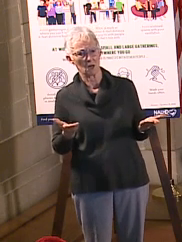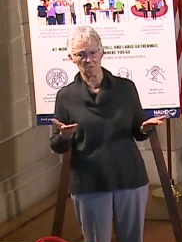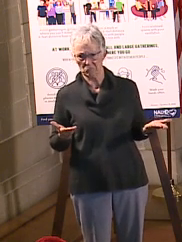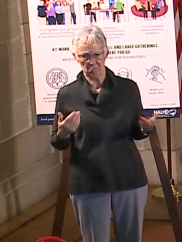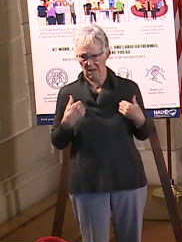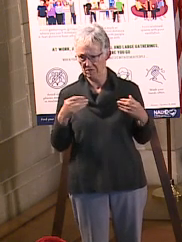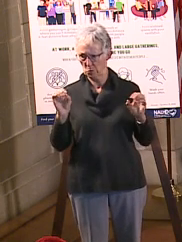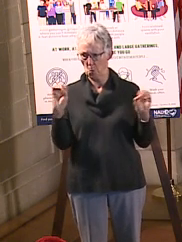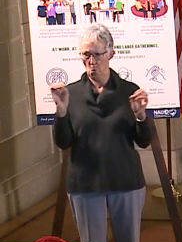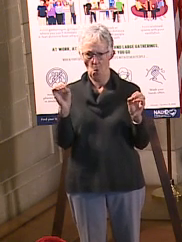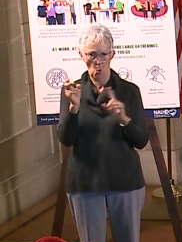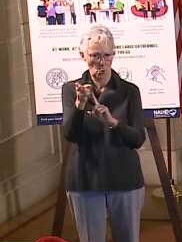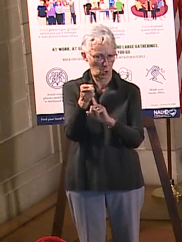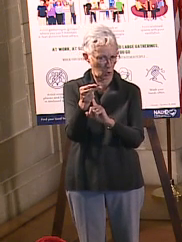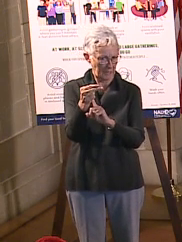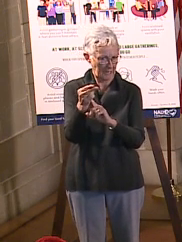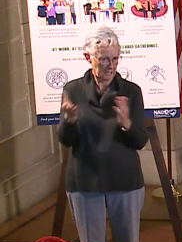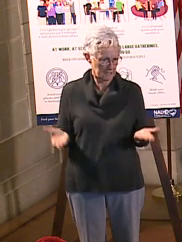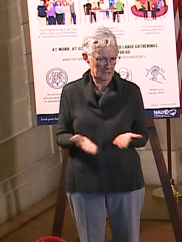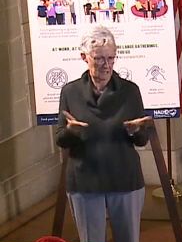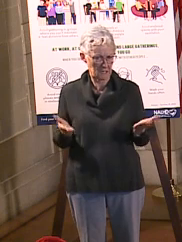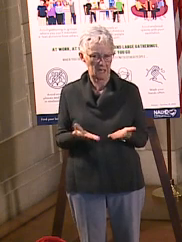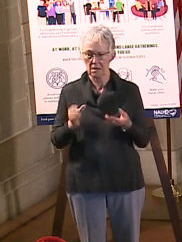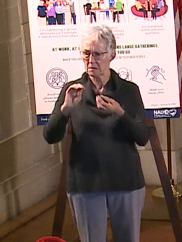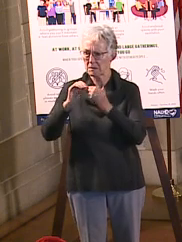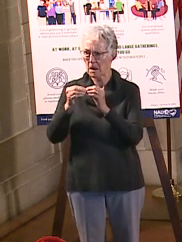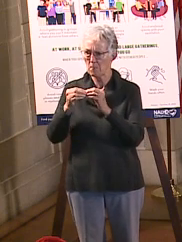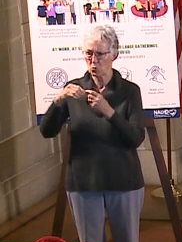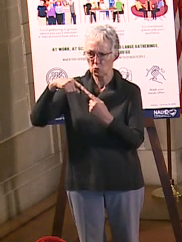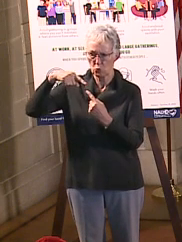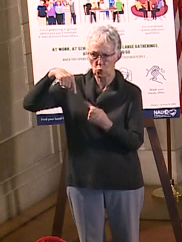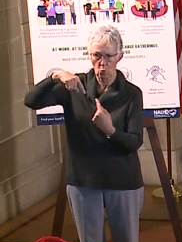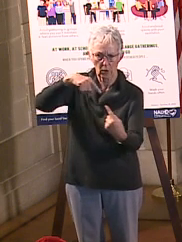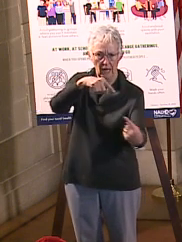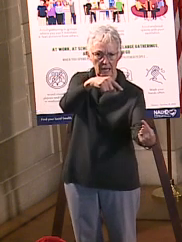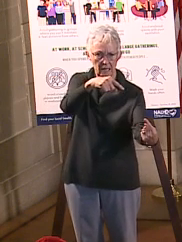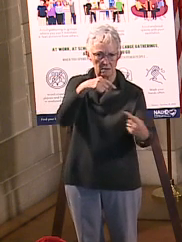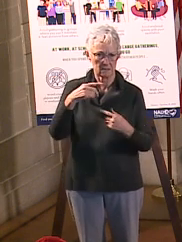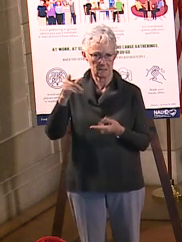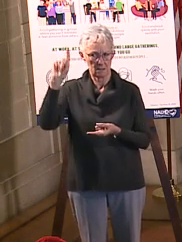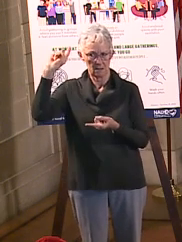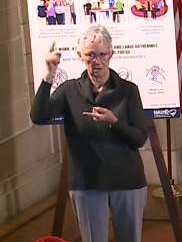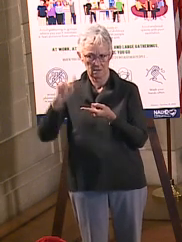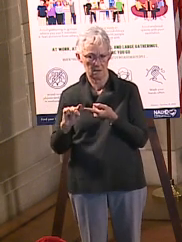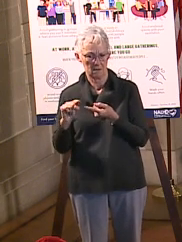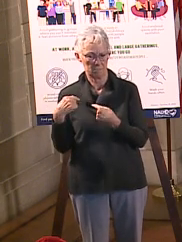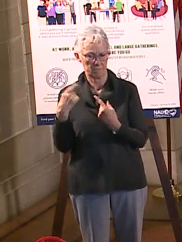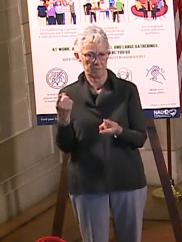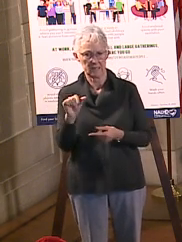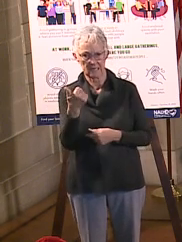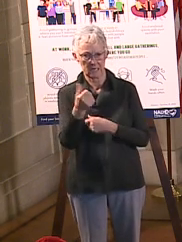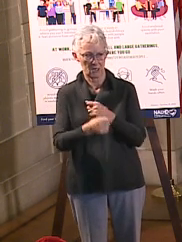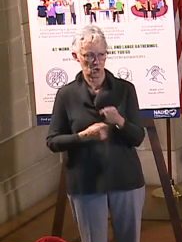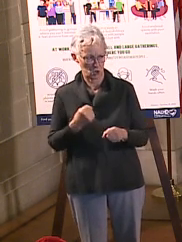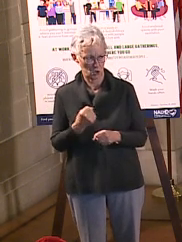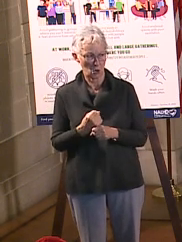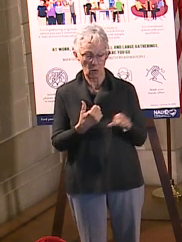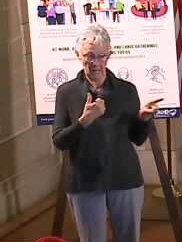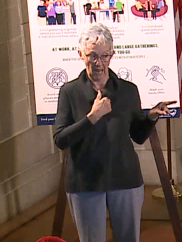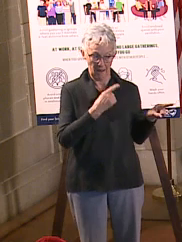here. The amount of tornadoes that have been here out in this region have gone down over the last 10 years significantly. And even though, yes, we had a flooding incident